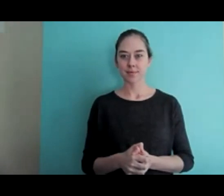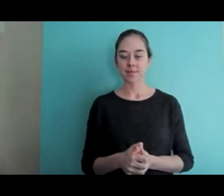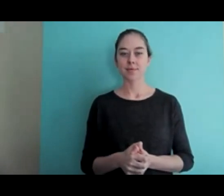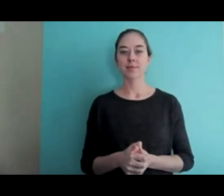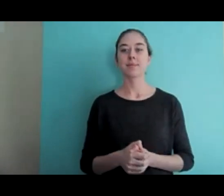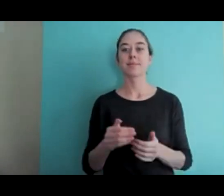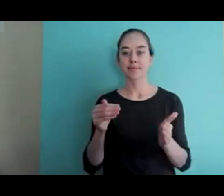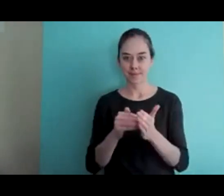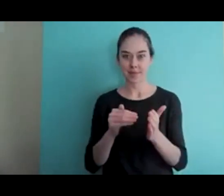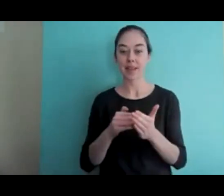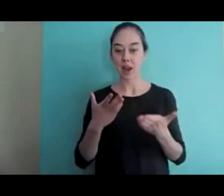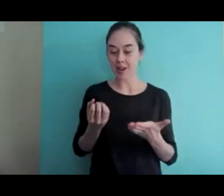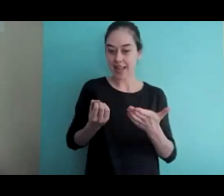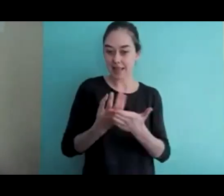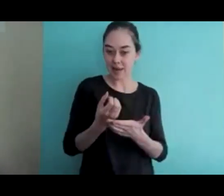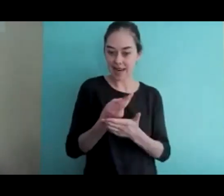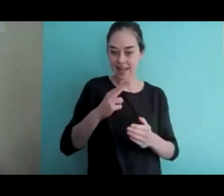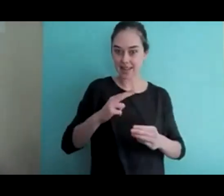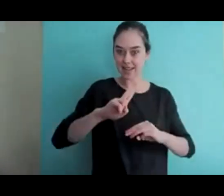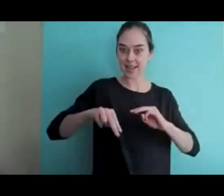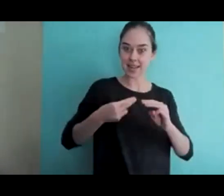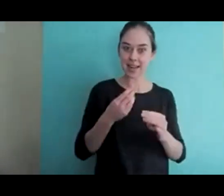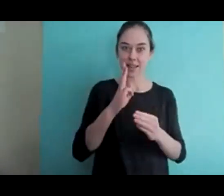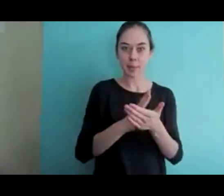Yes, I'm going to talk you through the next part. So,